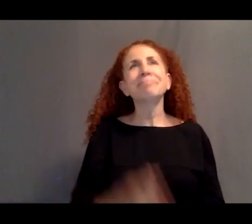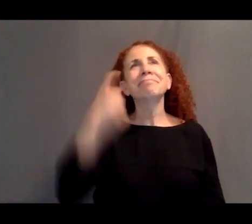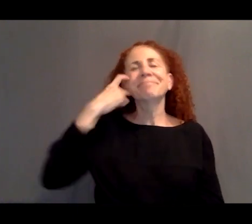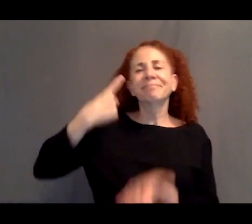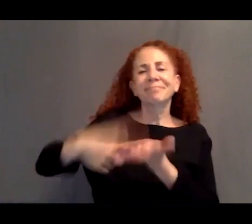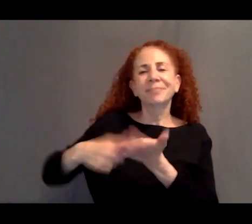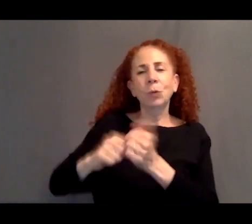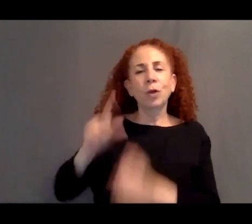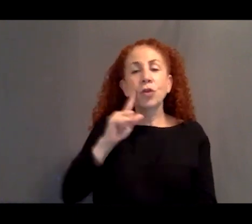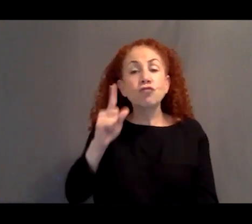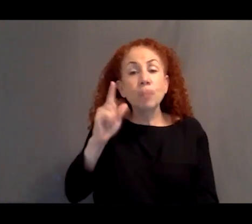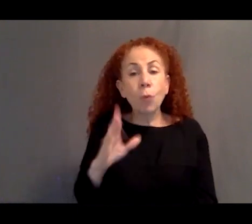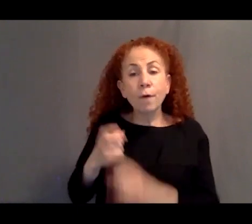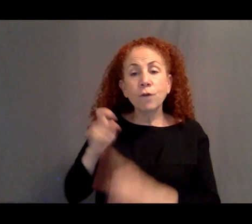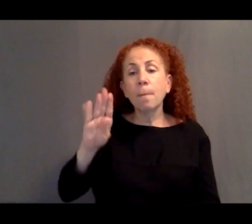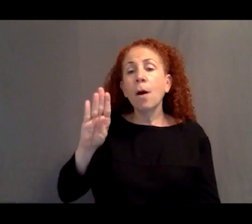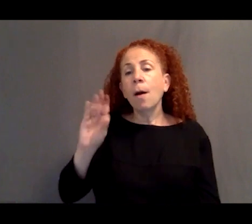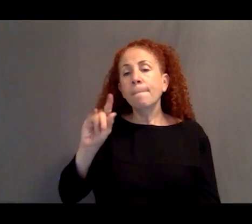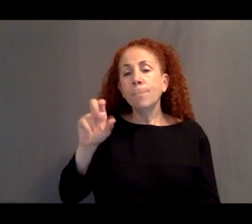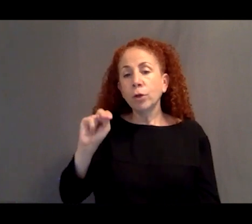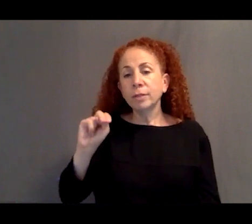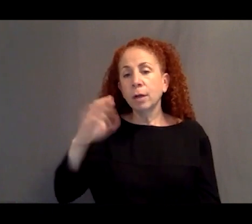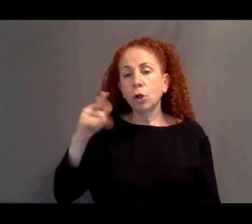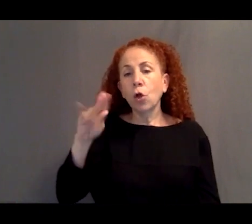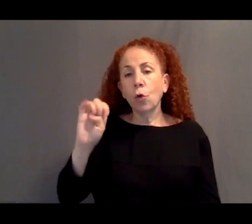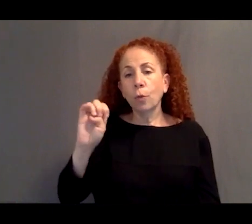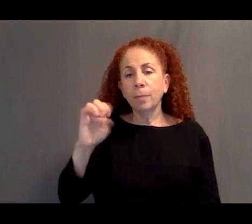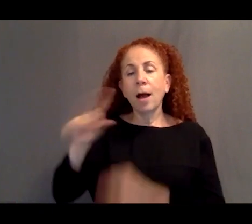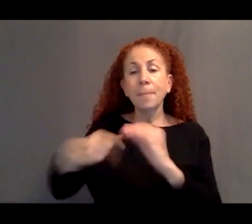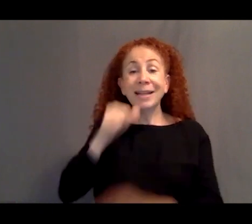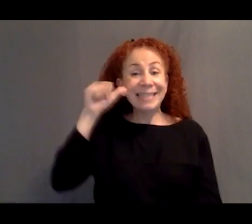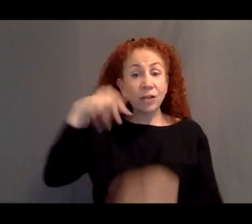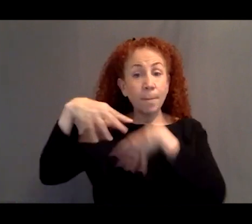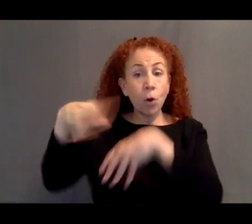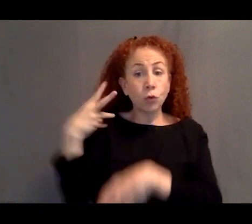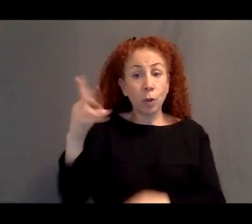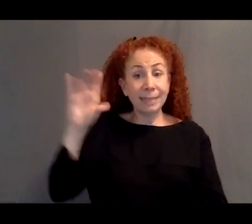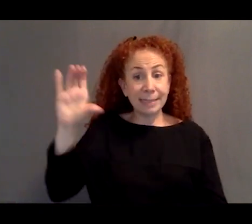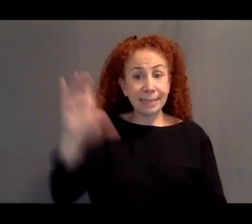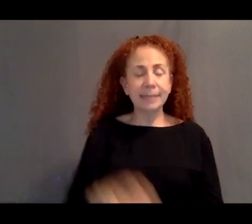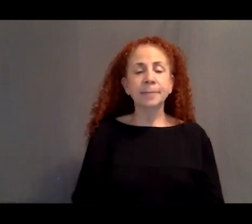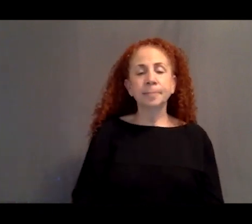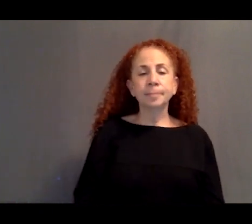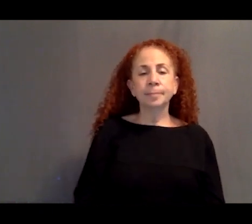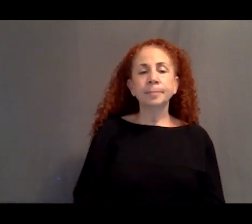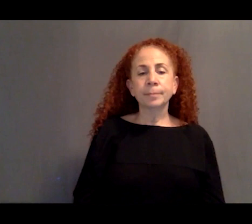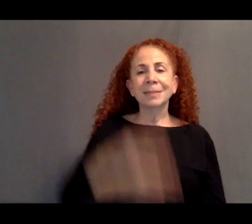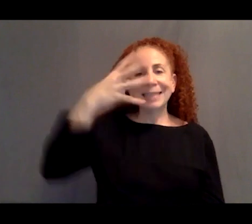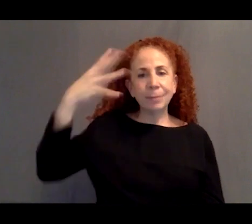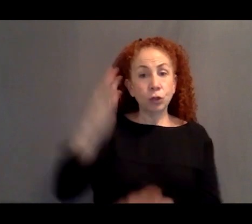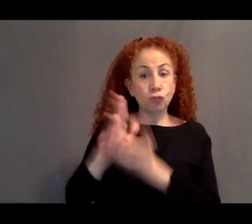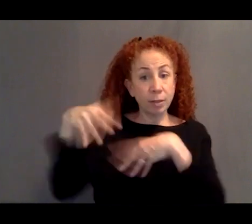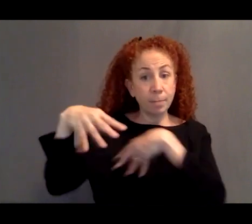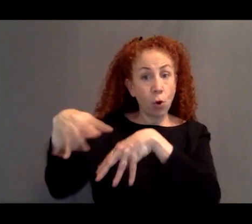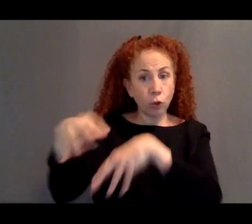exchange with a reporter from the Boston Globe about yesterday's march in Washington, D.C., Immigrant Rights March,